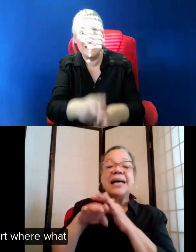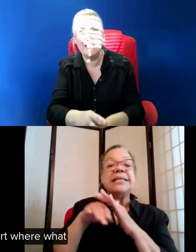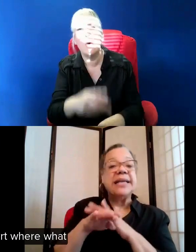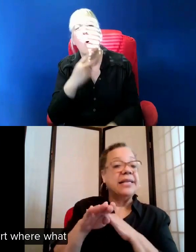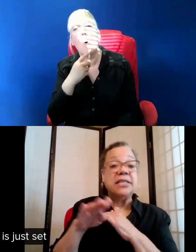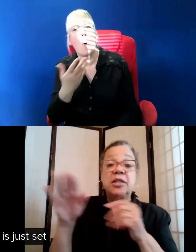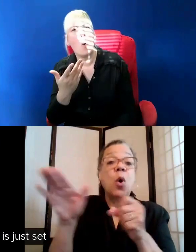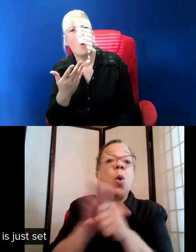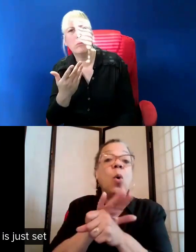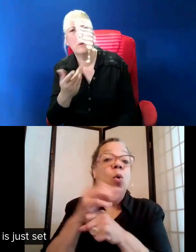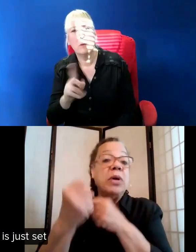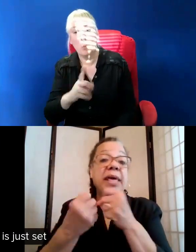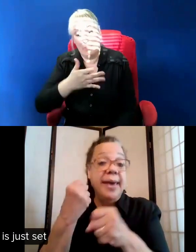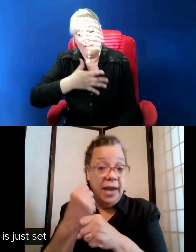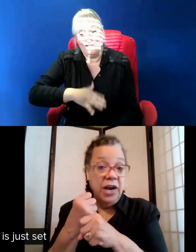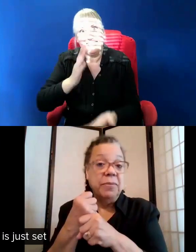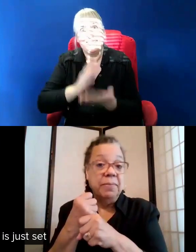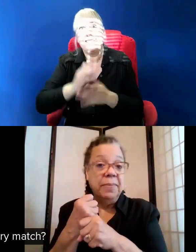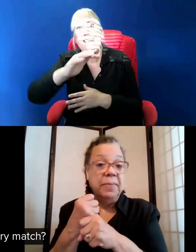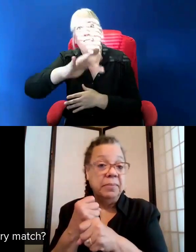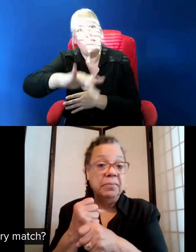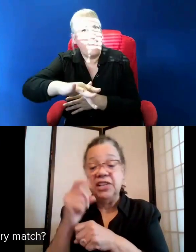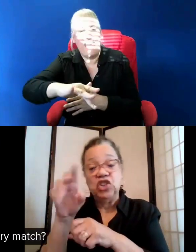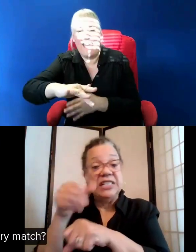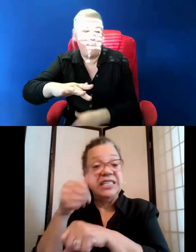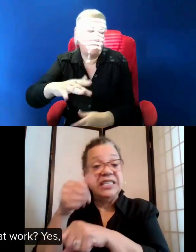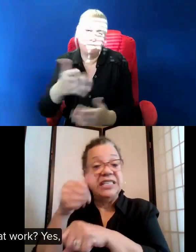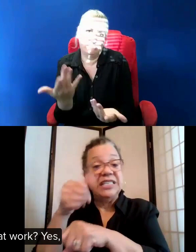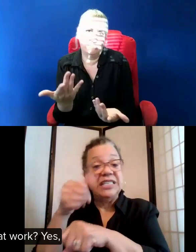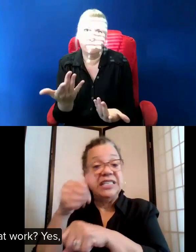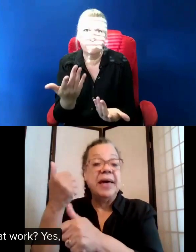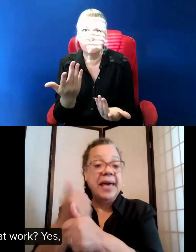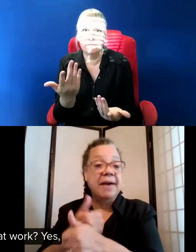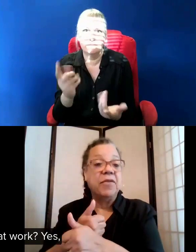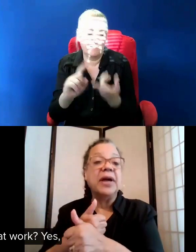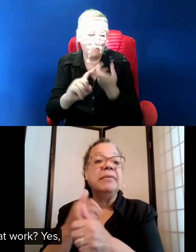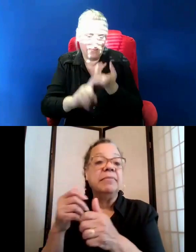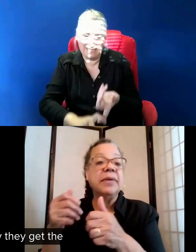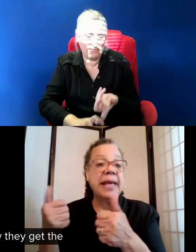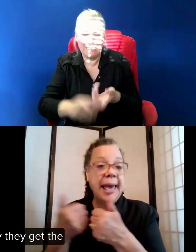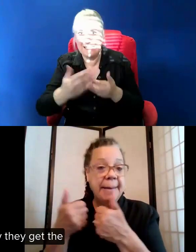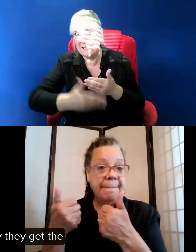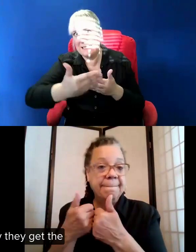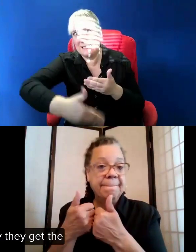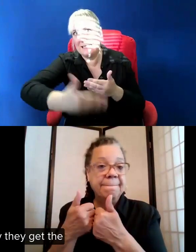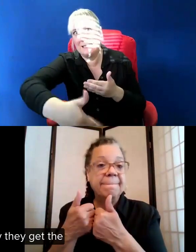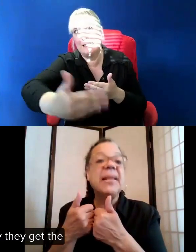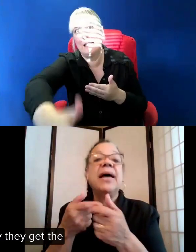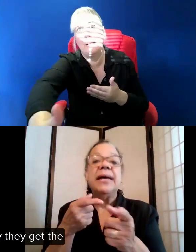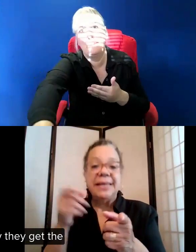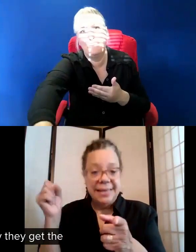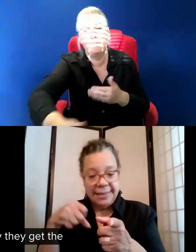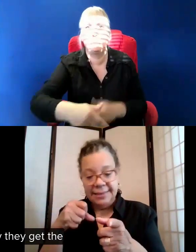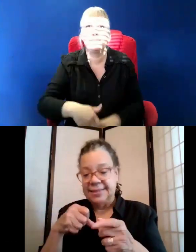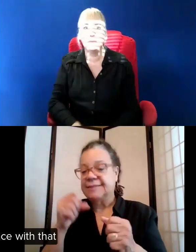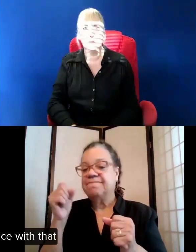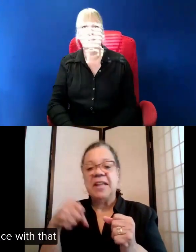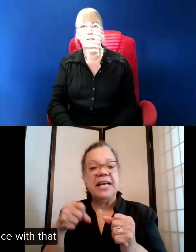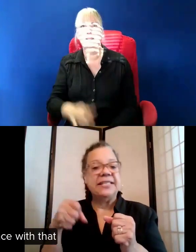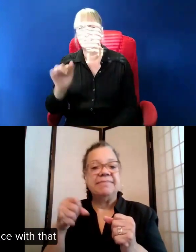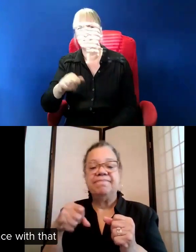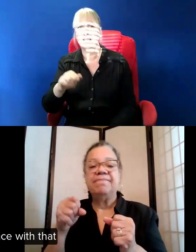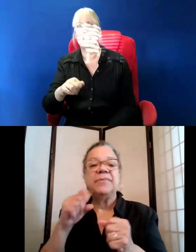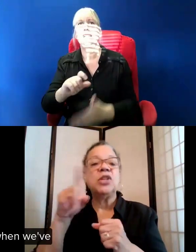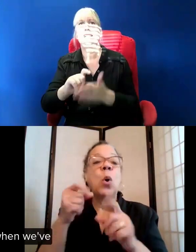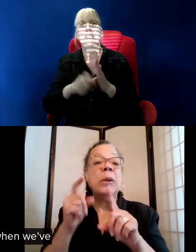passport where what they need is just set up for every match? How does that work for season Yes, it's completely, they get the only